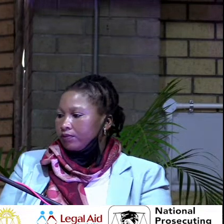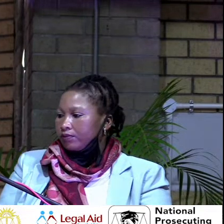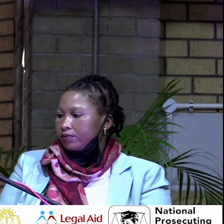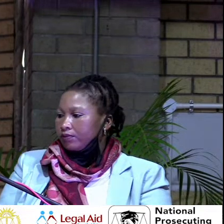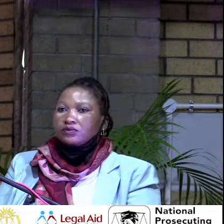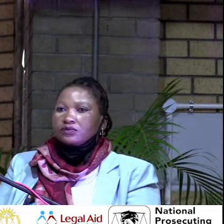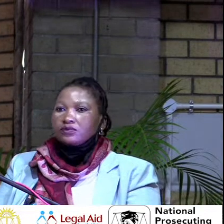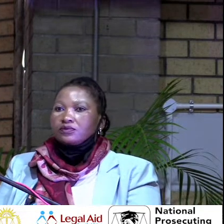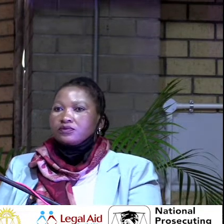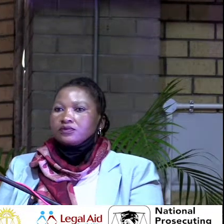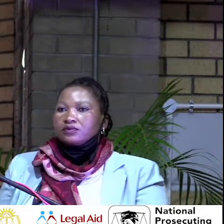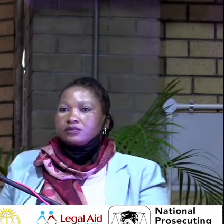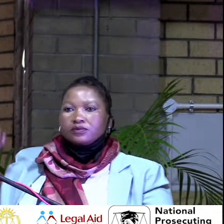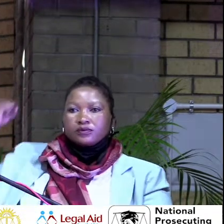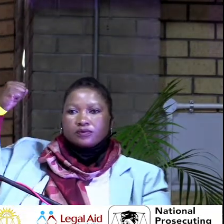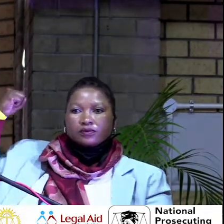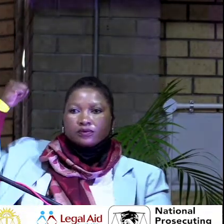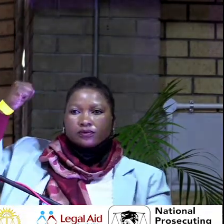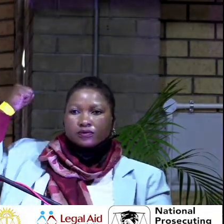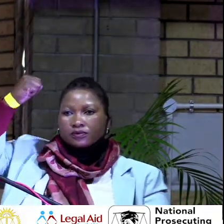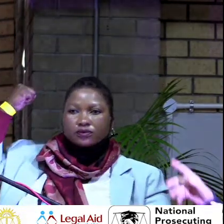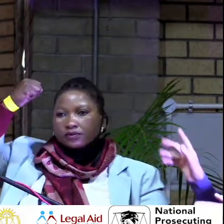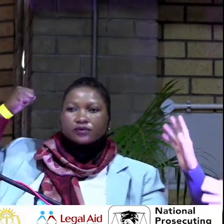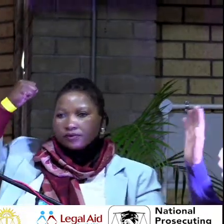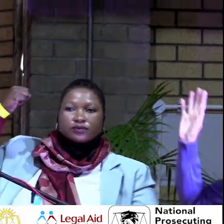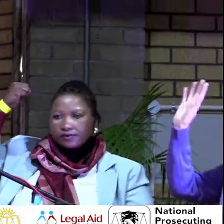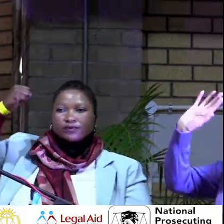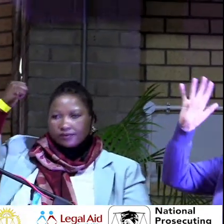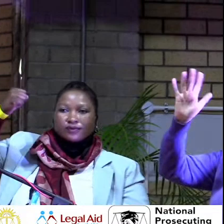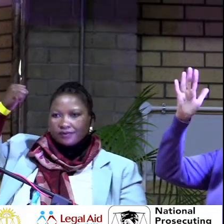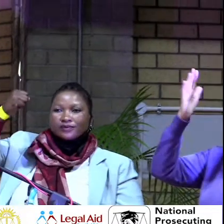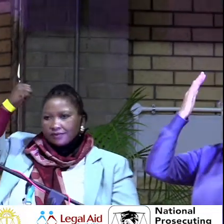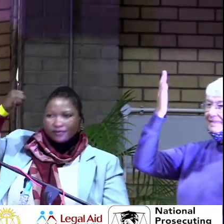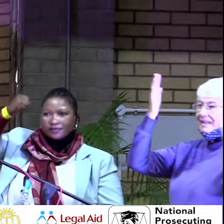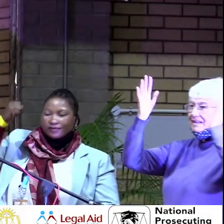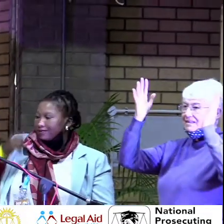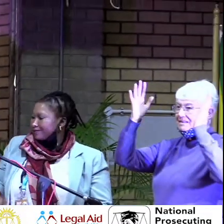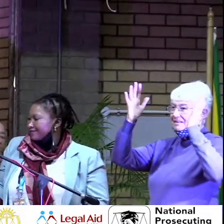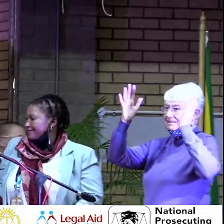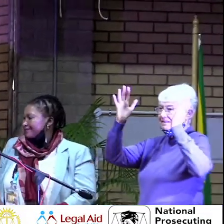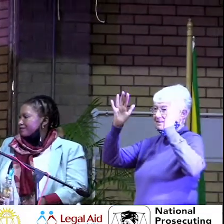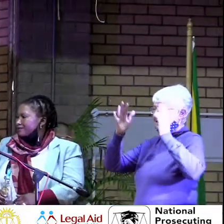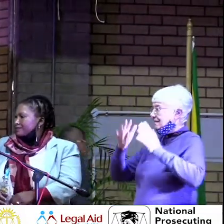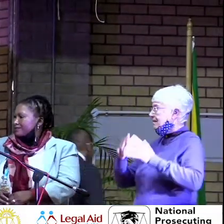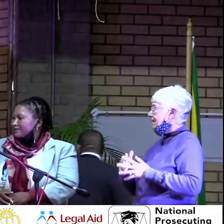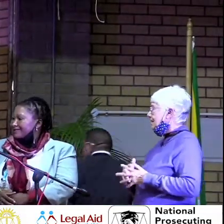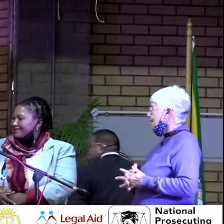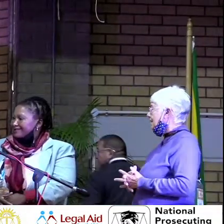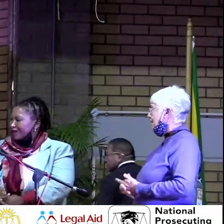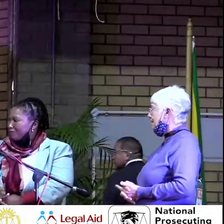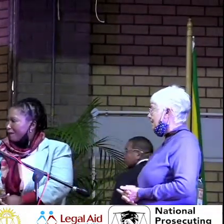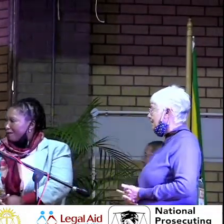Thank you very much. Aibo.